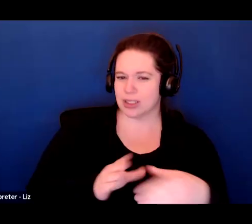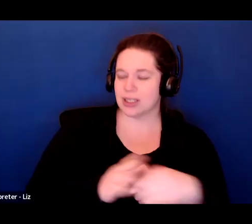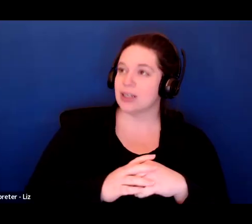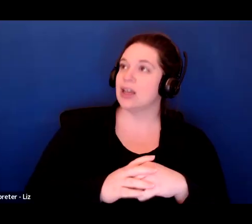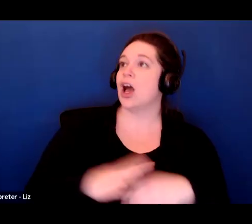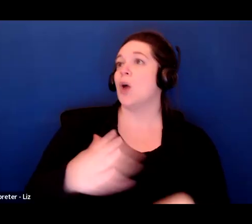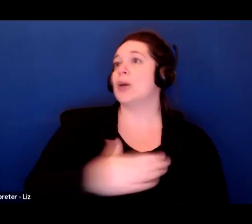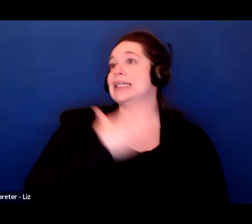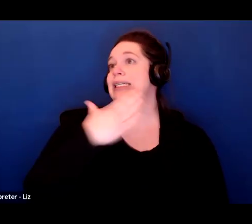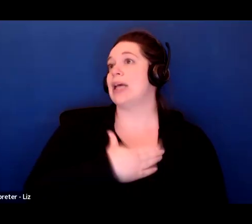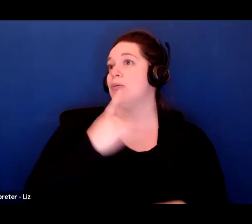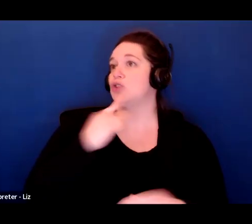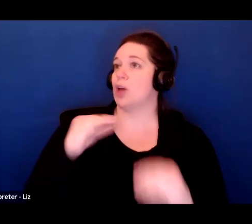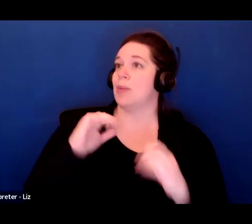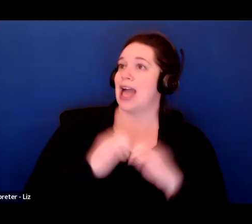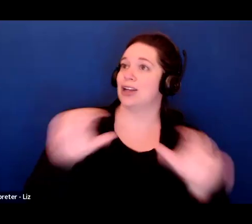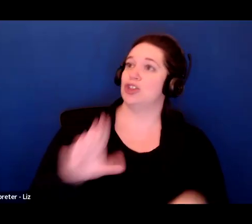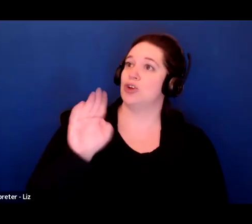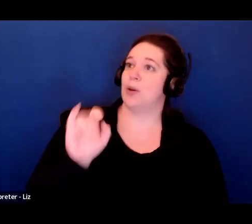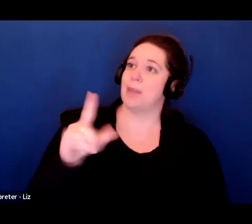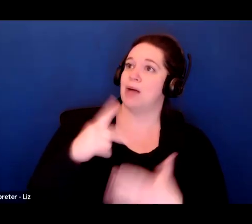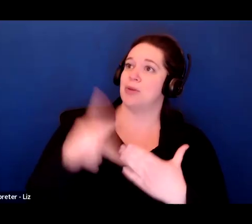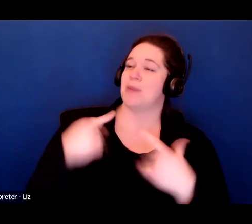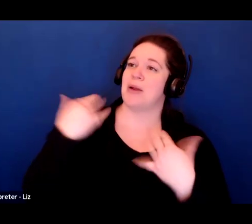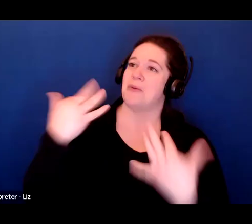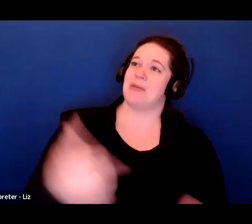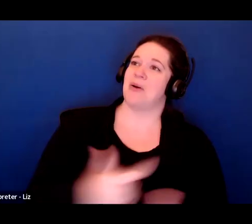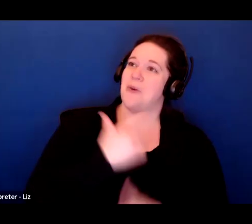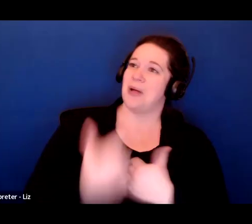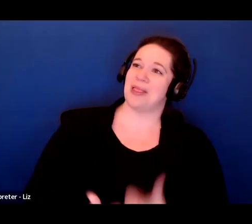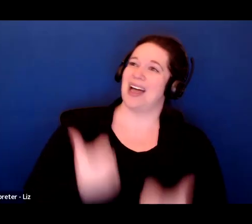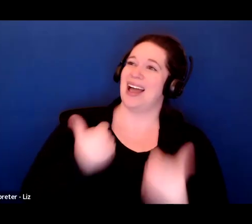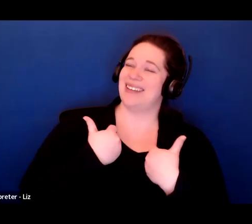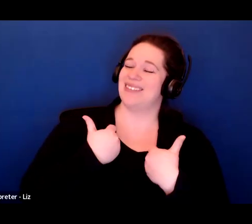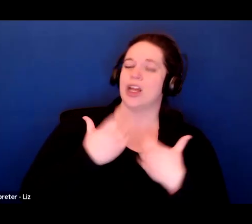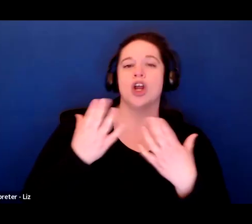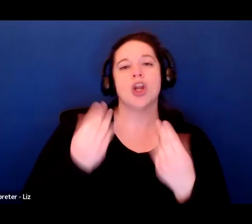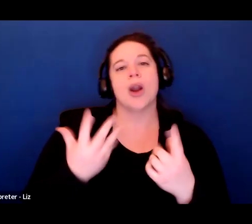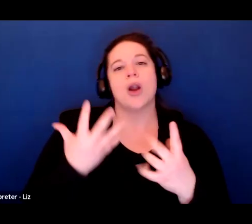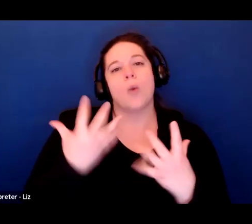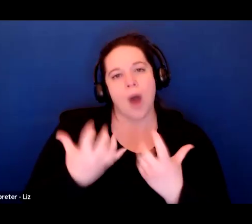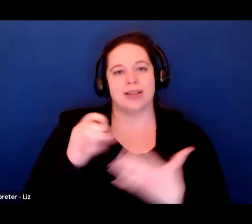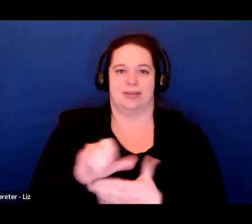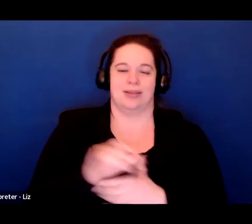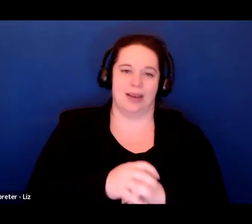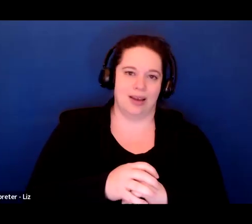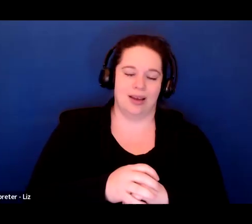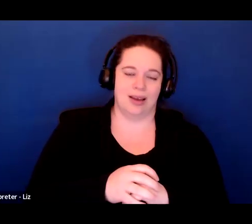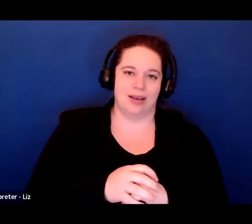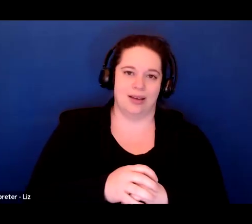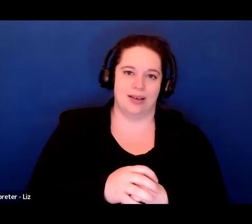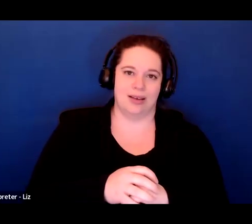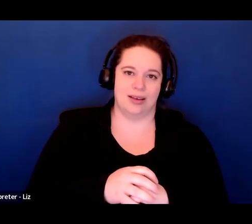to do a bowel program. I've been waiting for that my whole life." Nobody wants to do the bowel program. So when you do something you don't want to do,